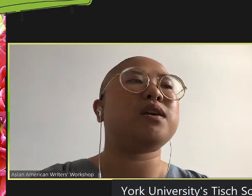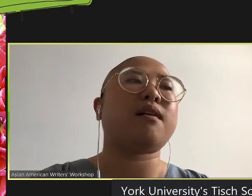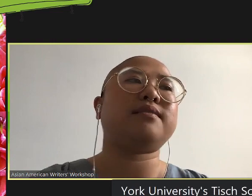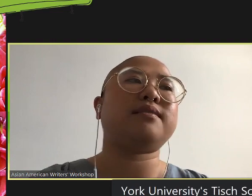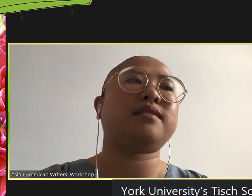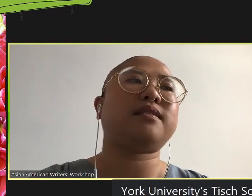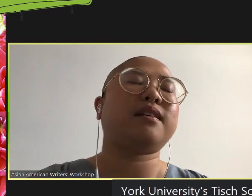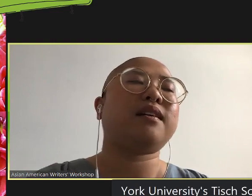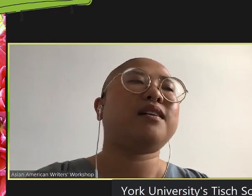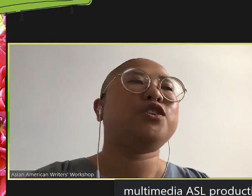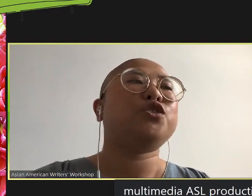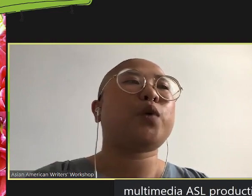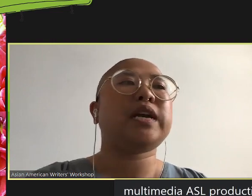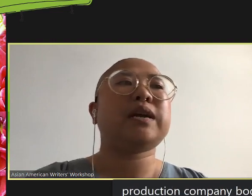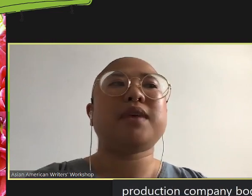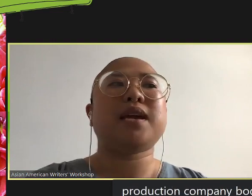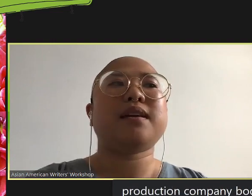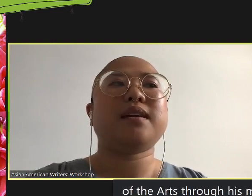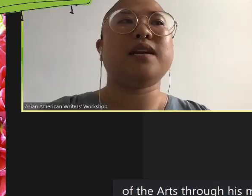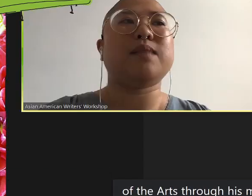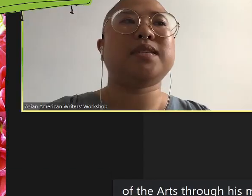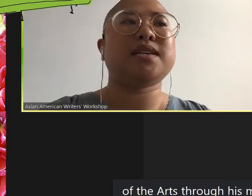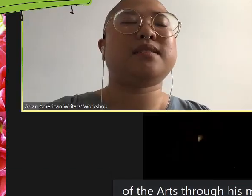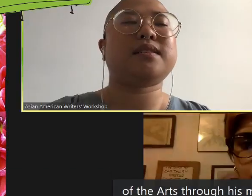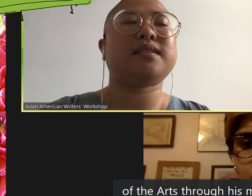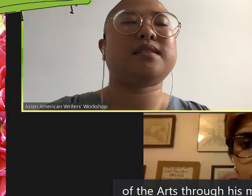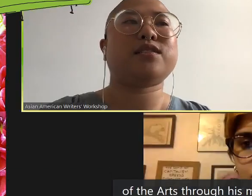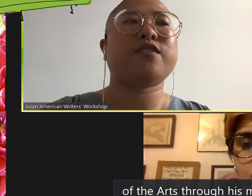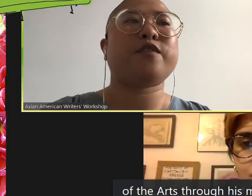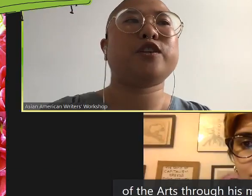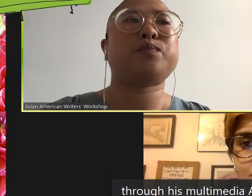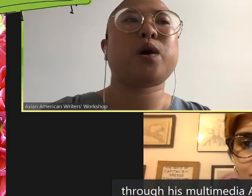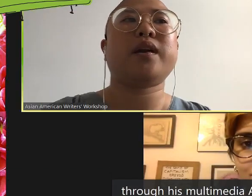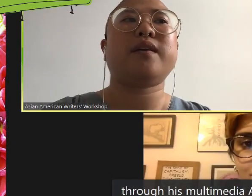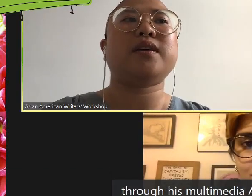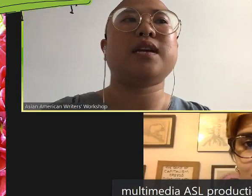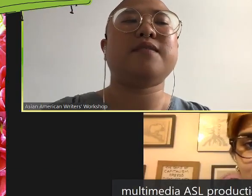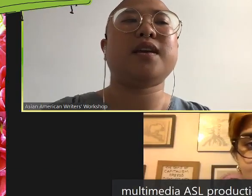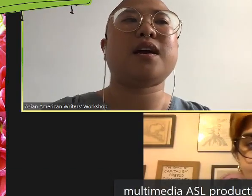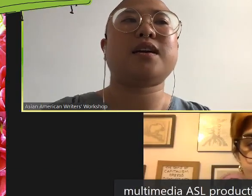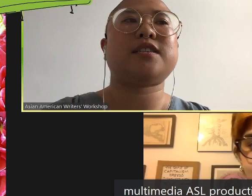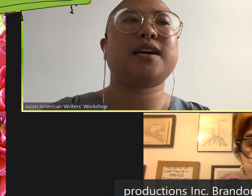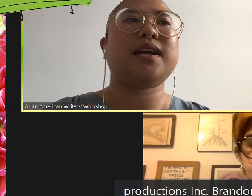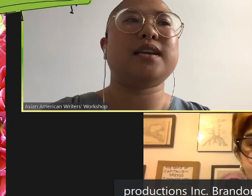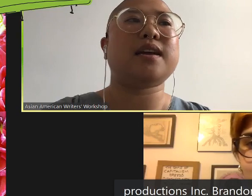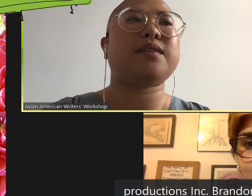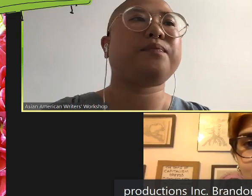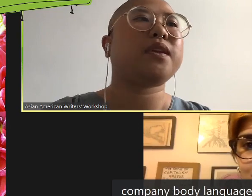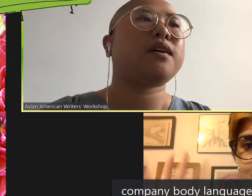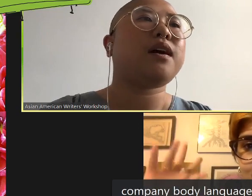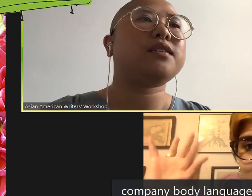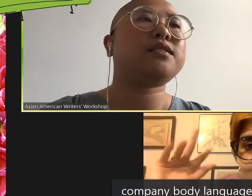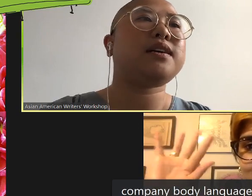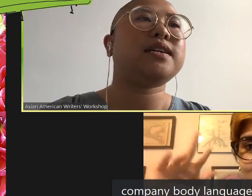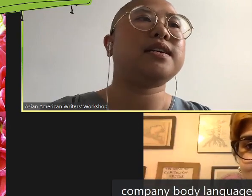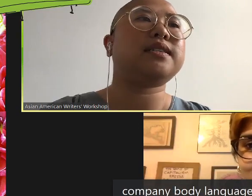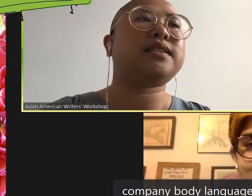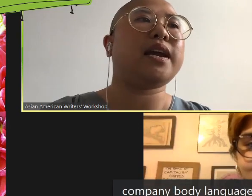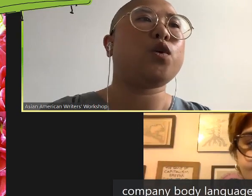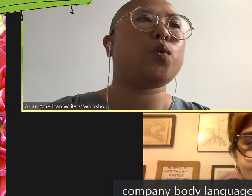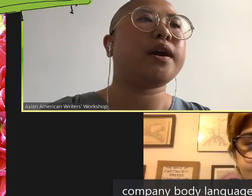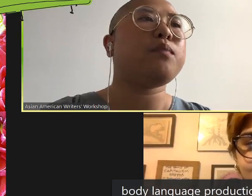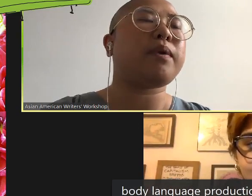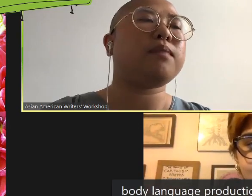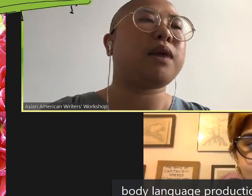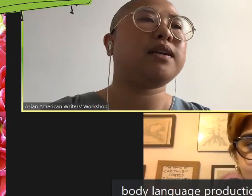and beyond. Joining me in emceeing tonight is our first poet of the evening, Ashna Ali. Ashna is